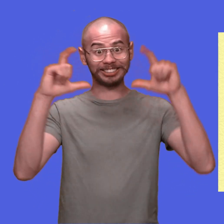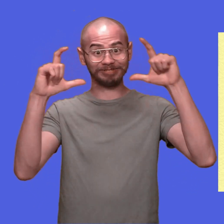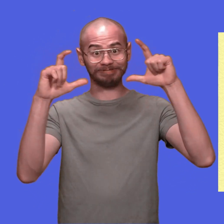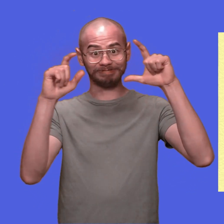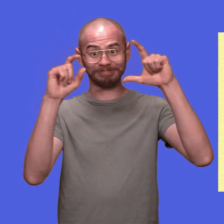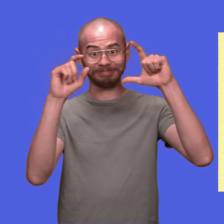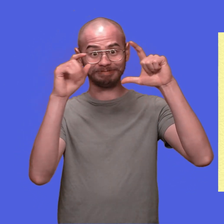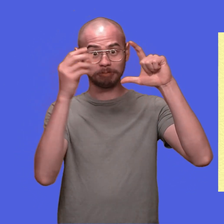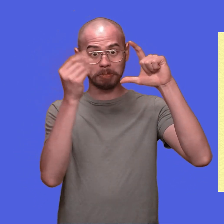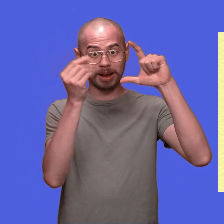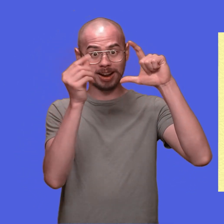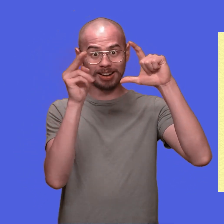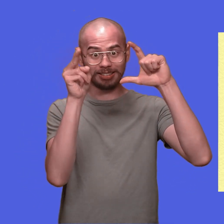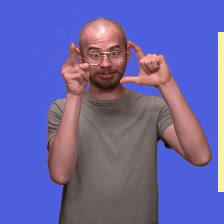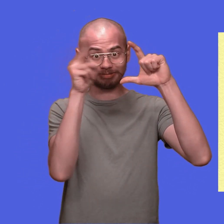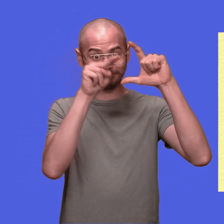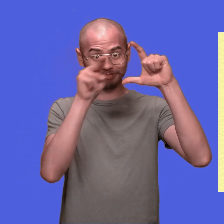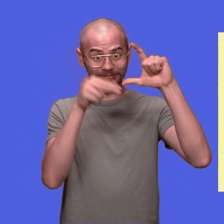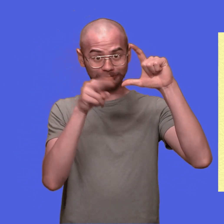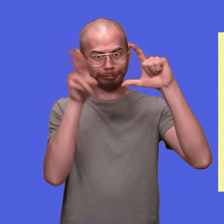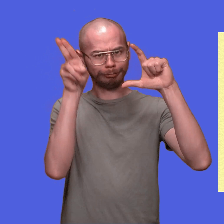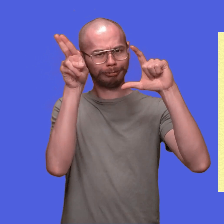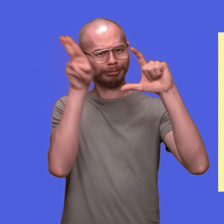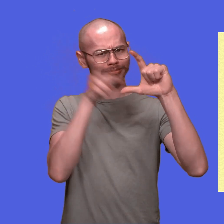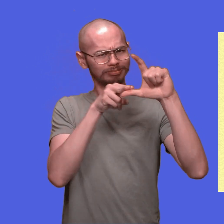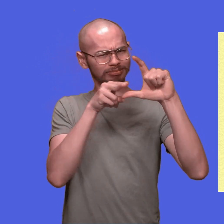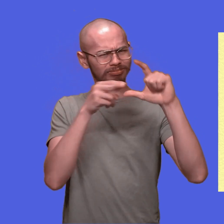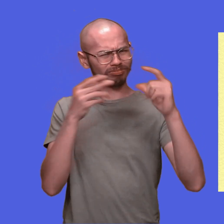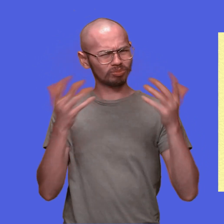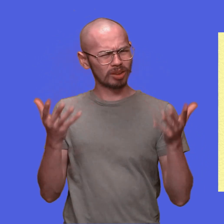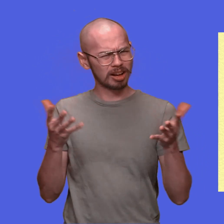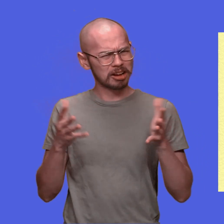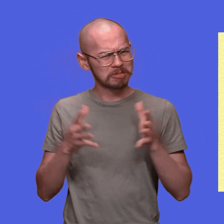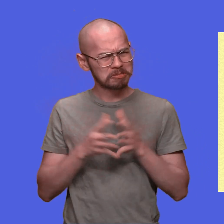can sell or publish the revised story as long as you give credit to the authors.